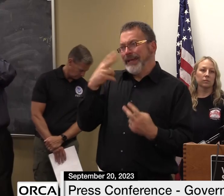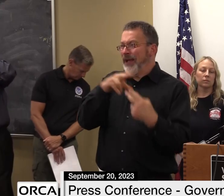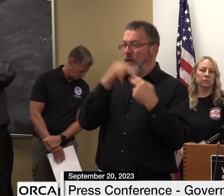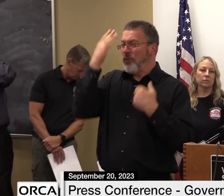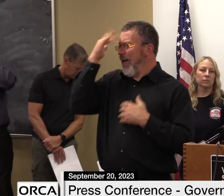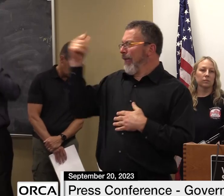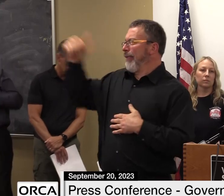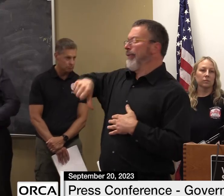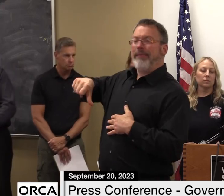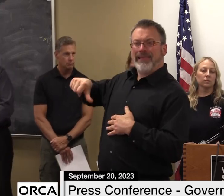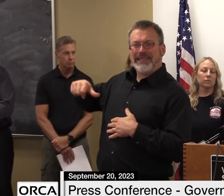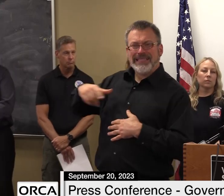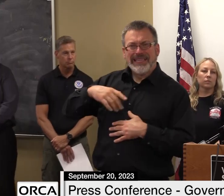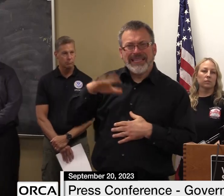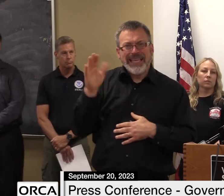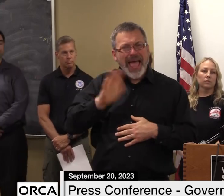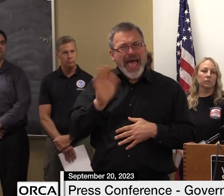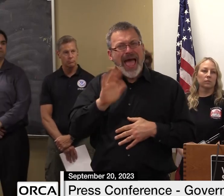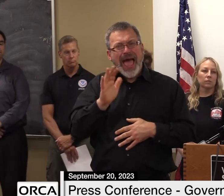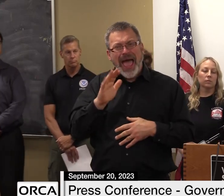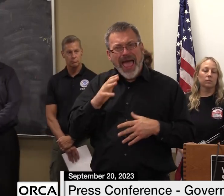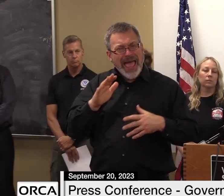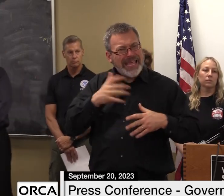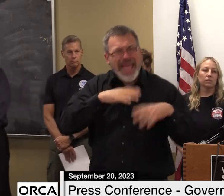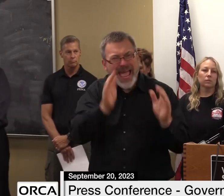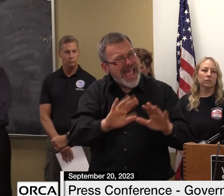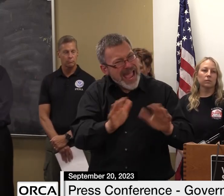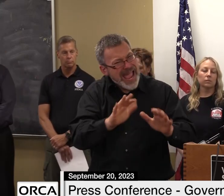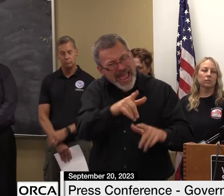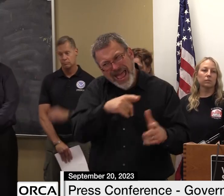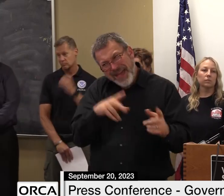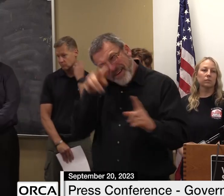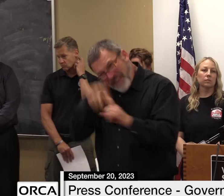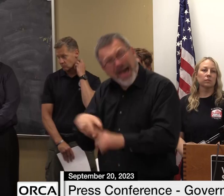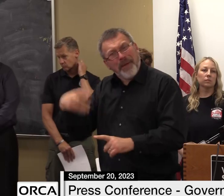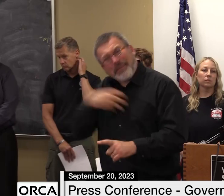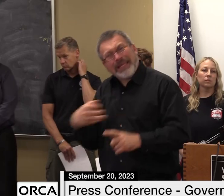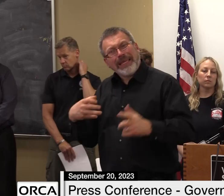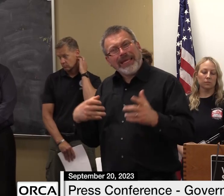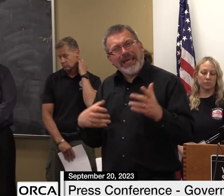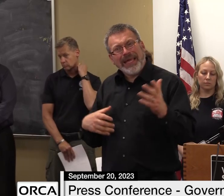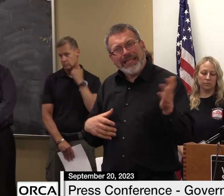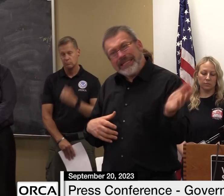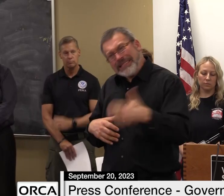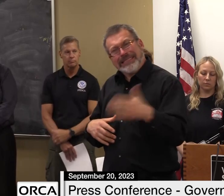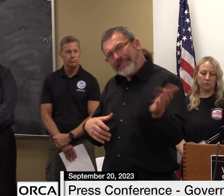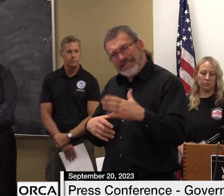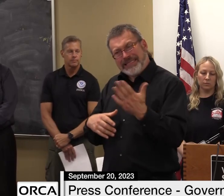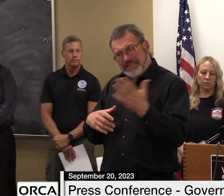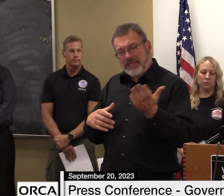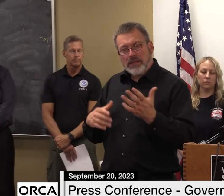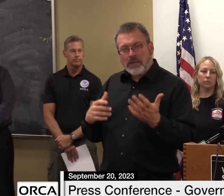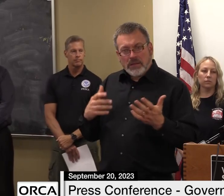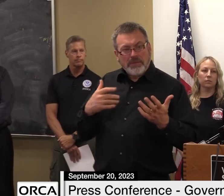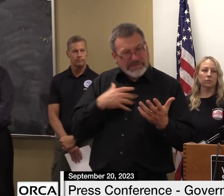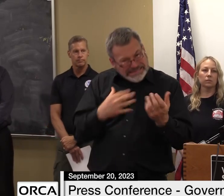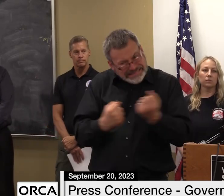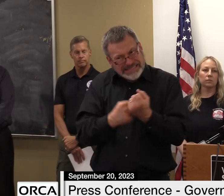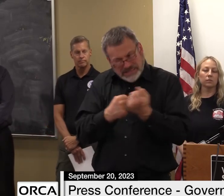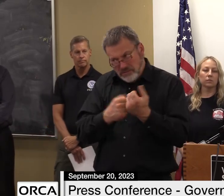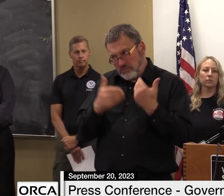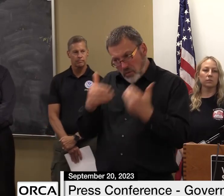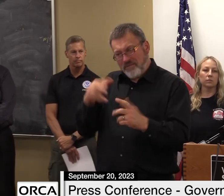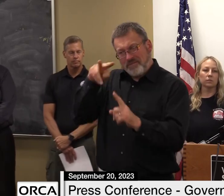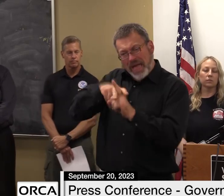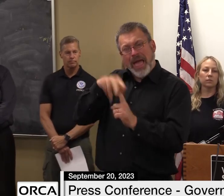He wasn't complaining. He said, I had to take out a loan for $10,000, and I'm going to need another two. He said, I'm going to have to